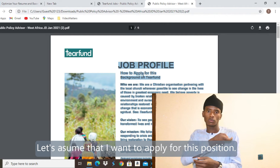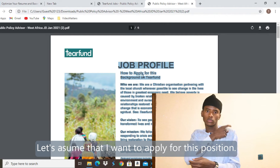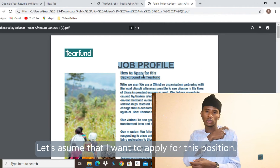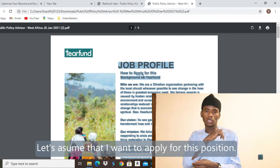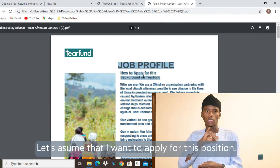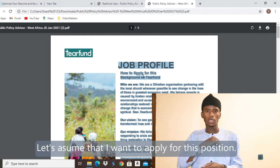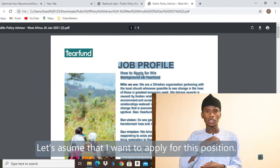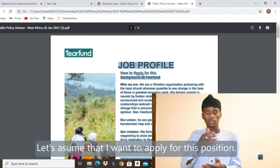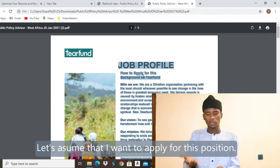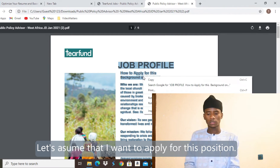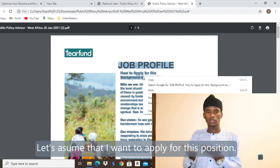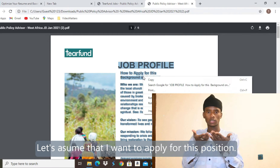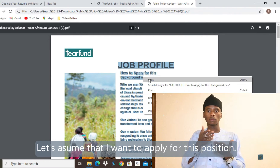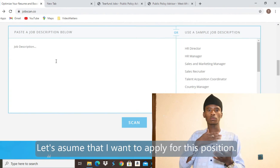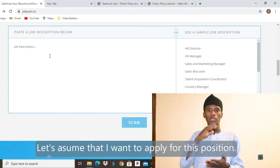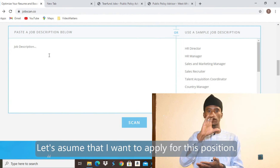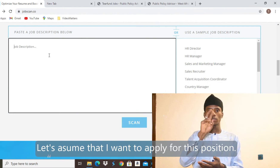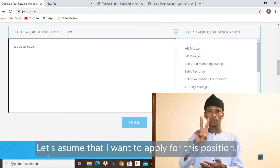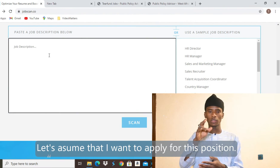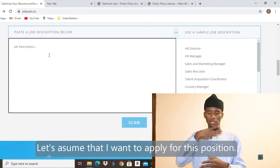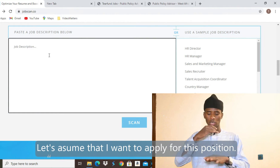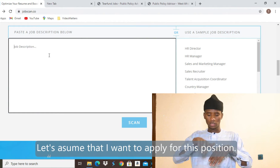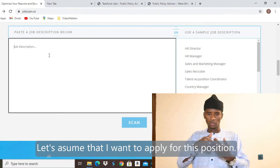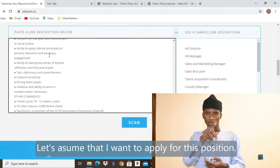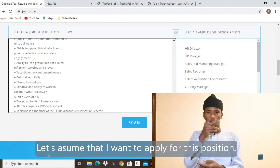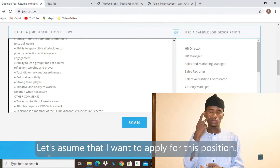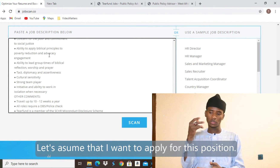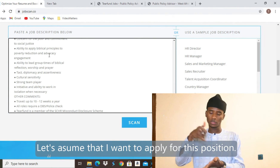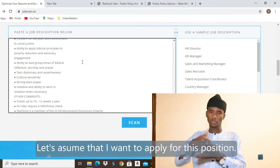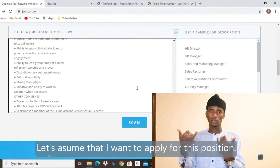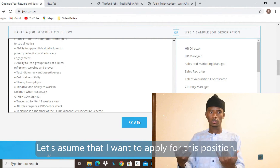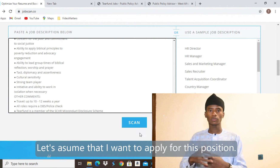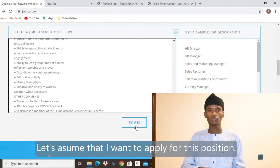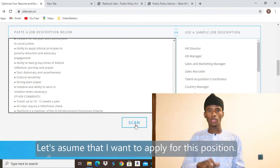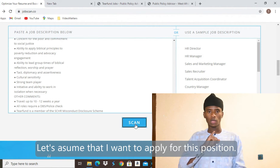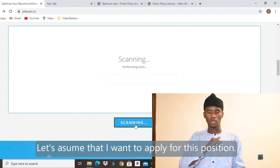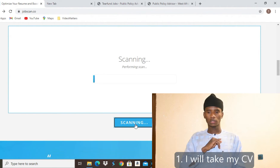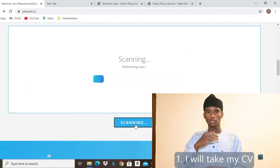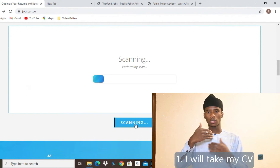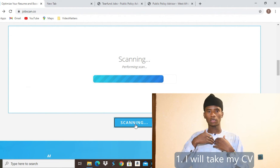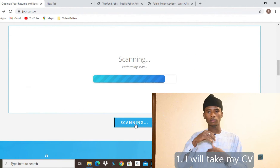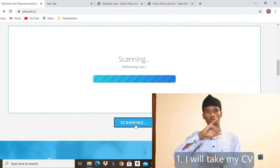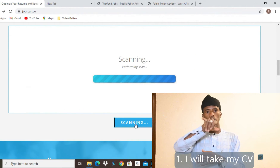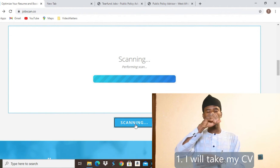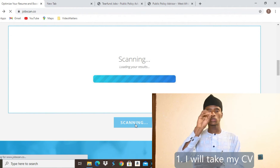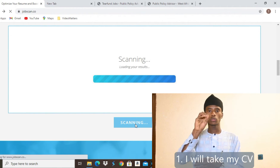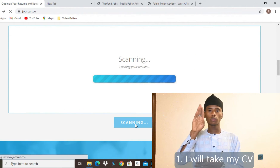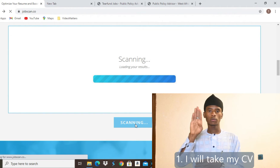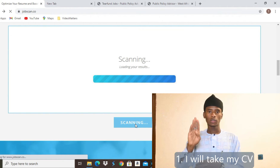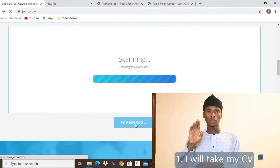take my CV, the way you are looking at it now. I open the job scan, I paste it, and I take